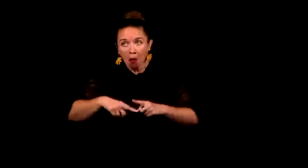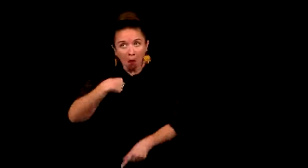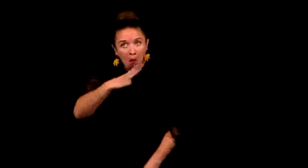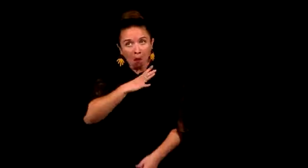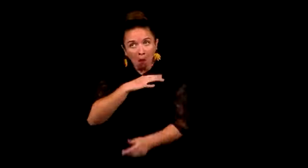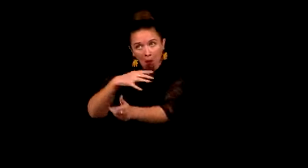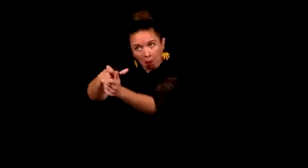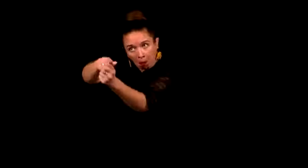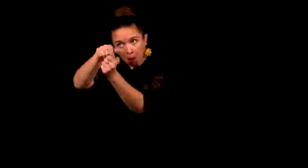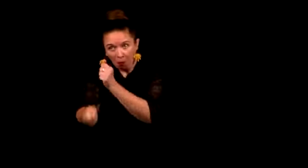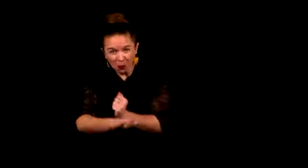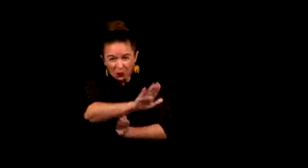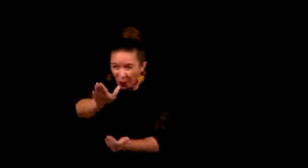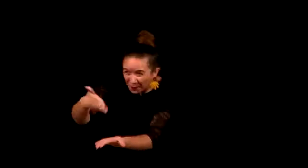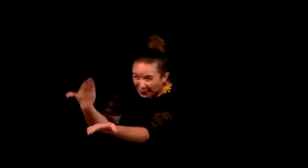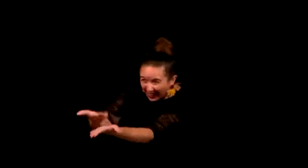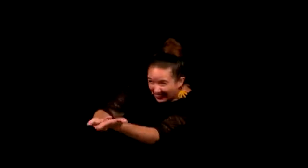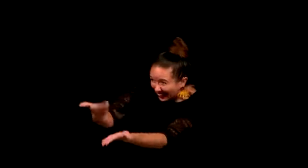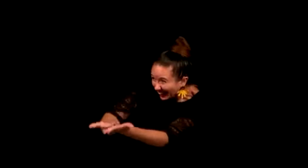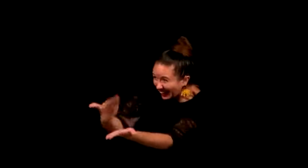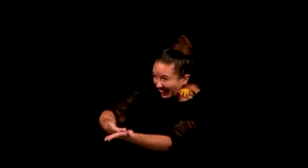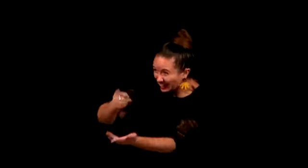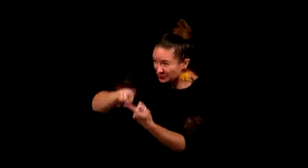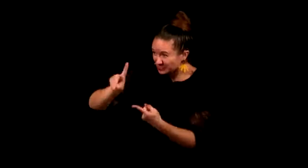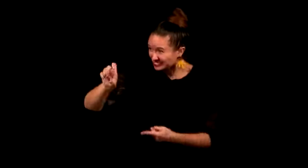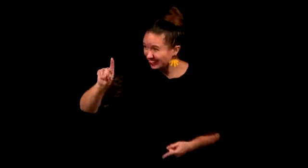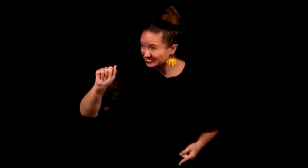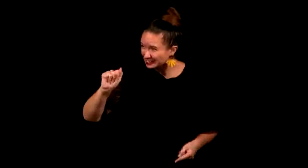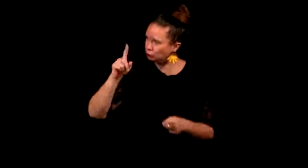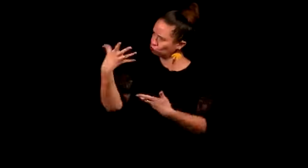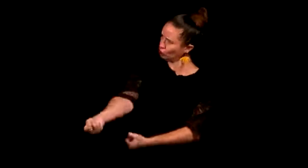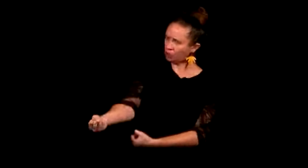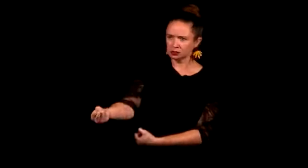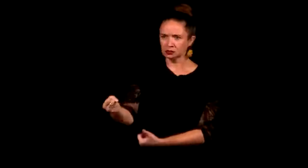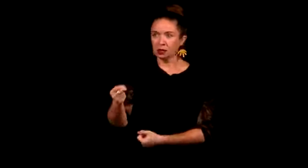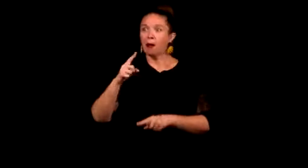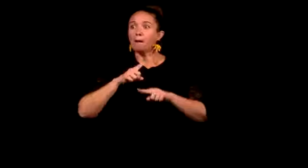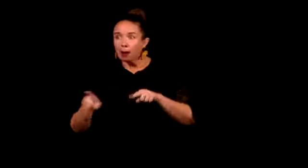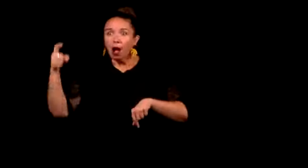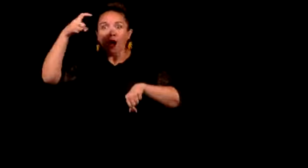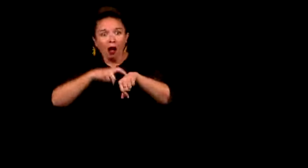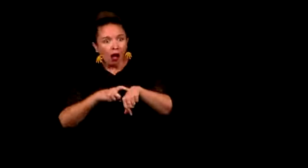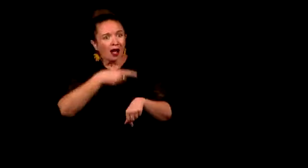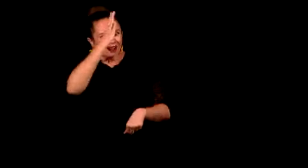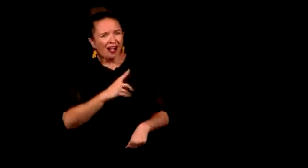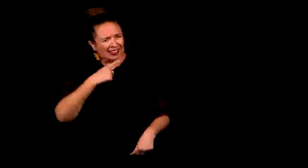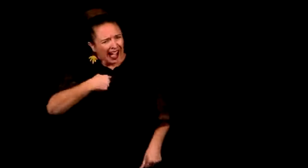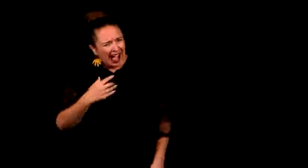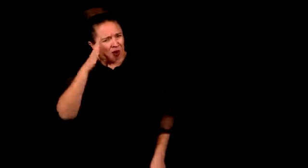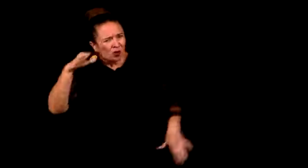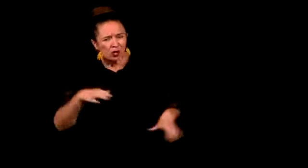don't get to see the airplane. You don't get proof that it's even there, but you're going to trust Delta to have a seat for